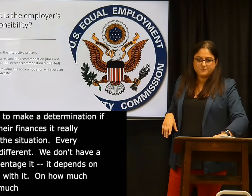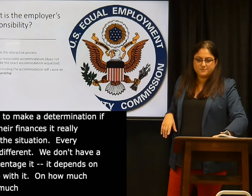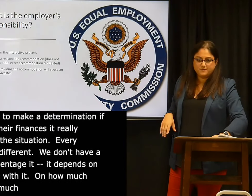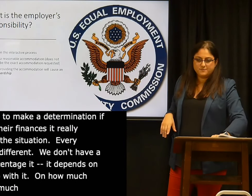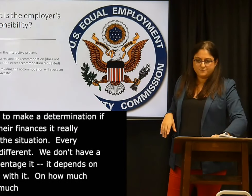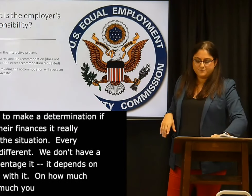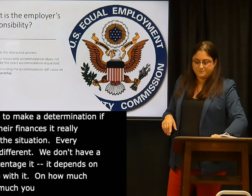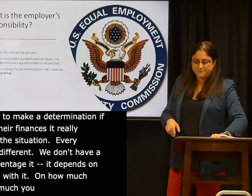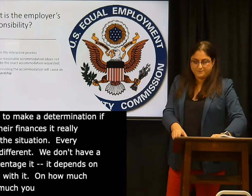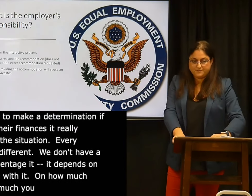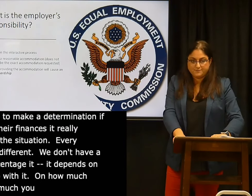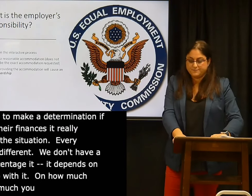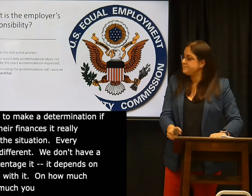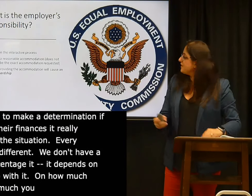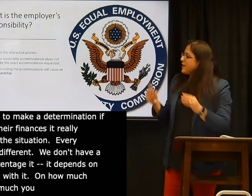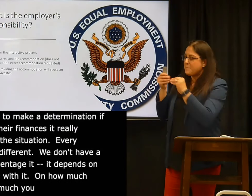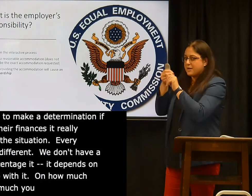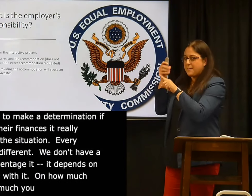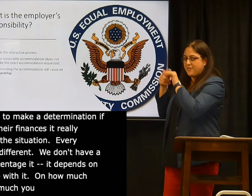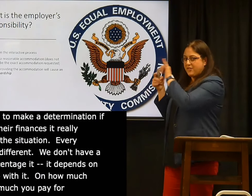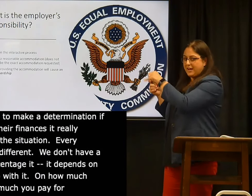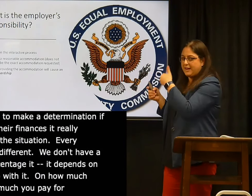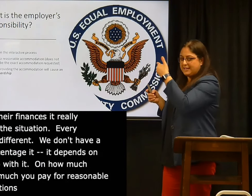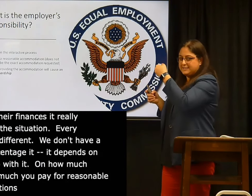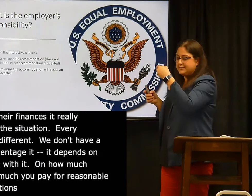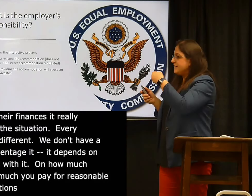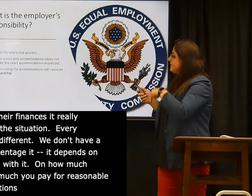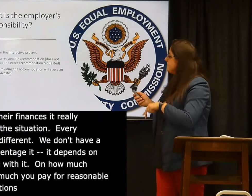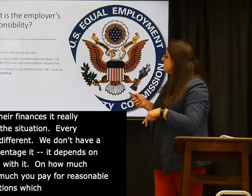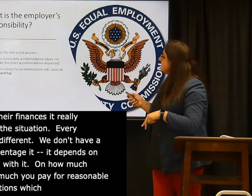pay for reasonable accommodations, which also depends on the situation.